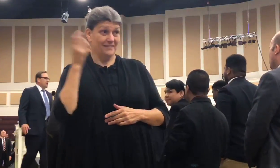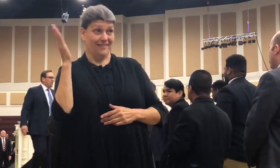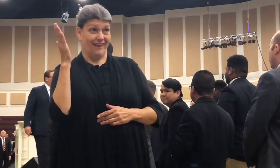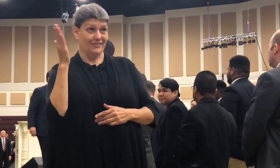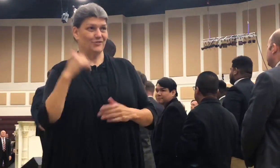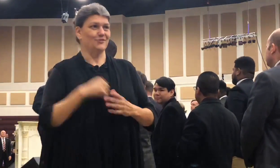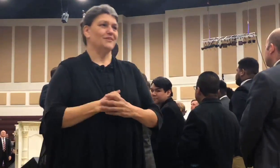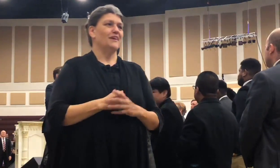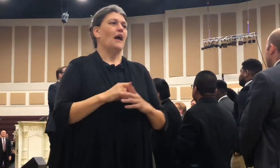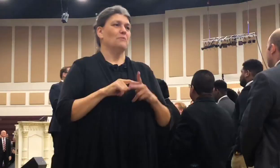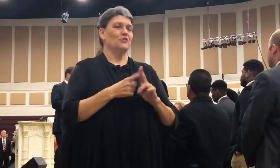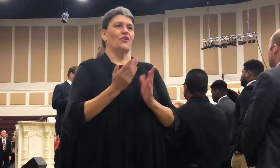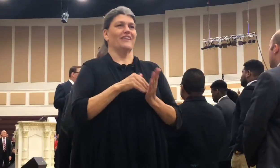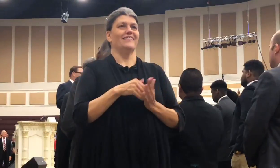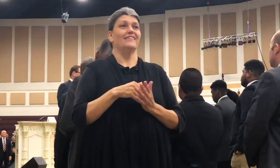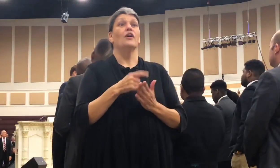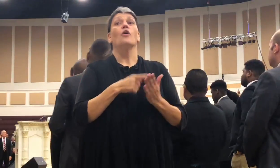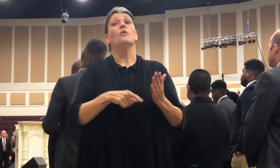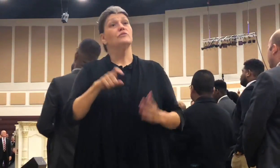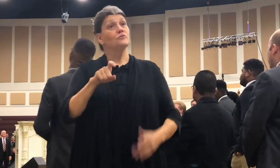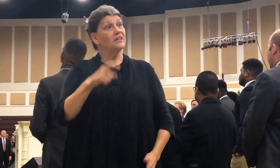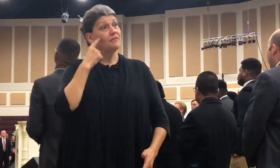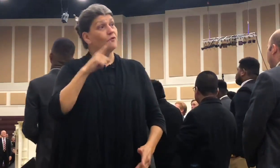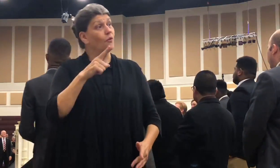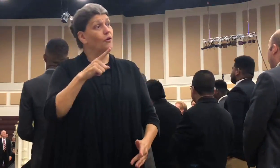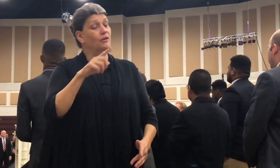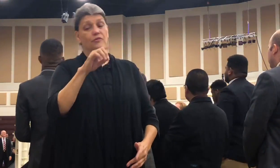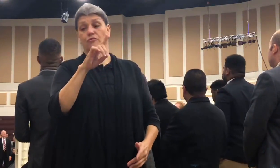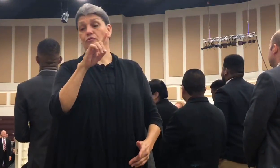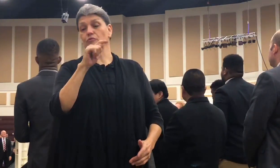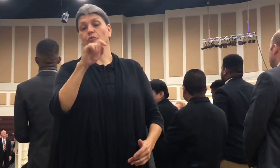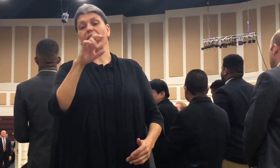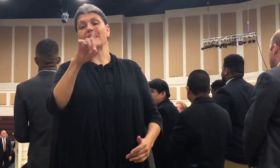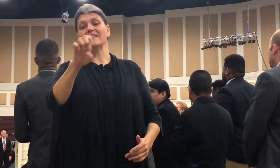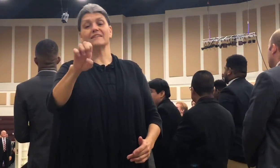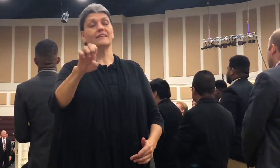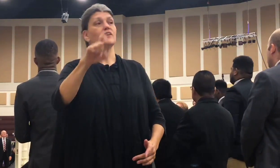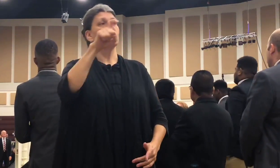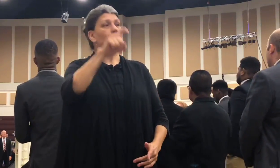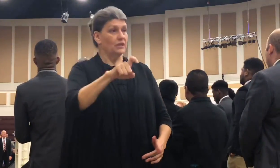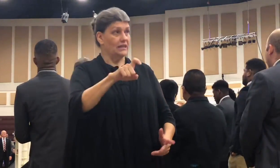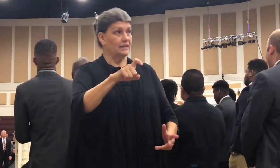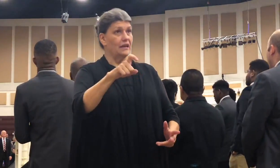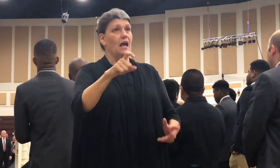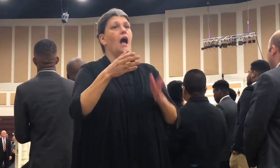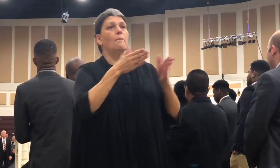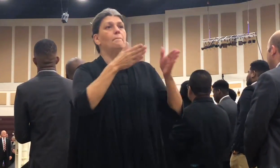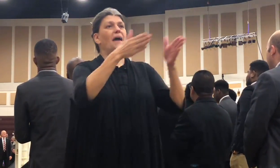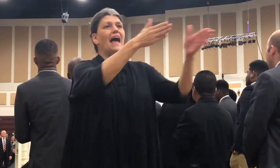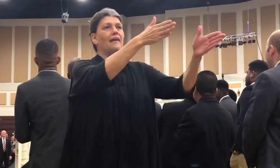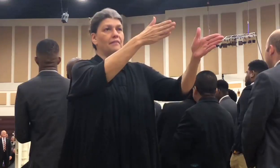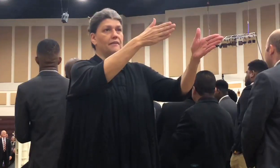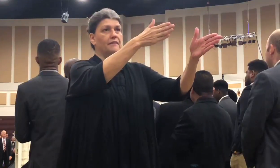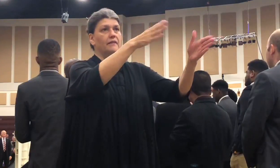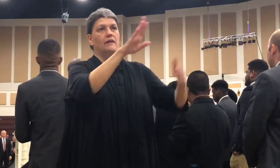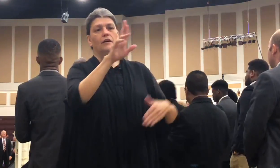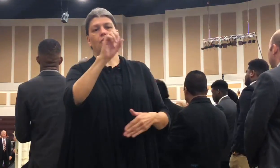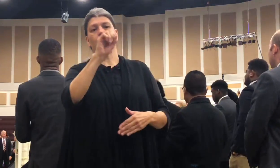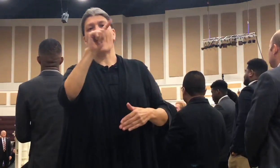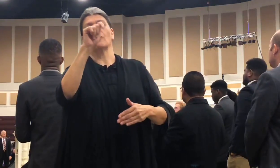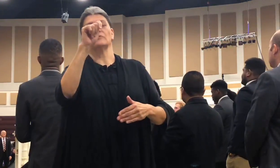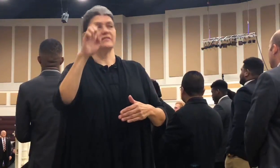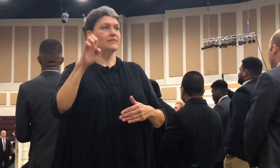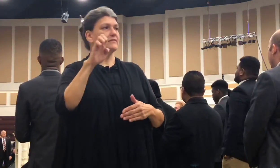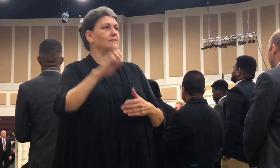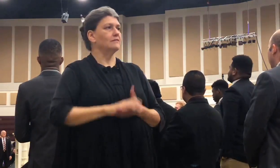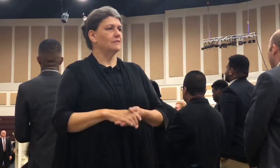Let me start over. What you need for Trey is you need a path, a route, to get